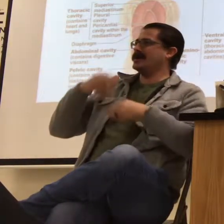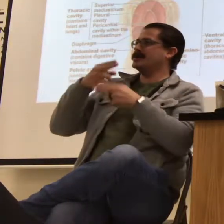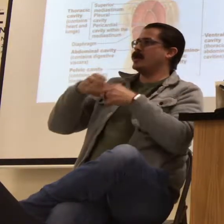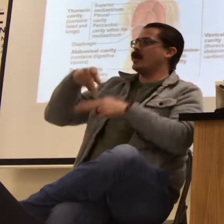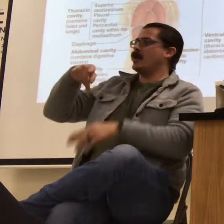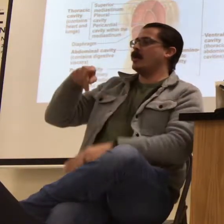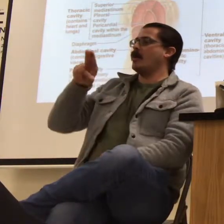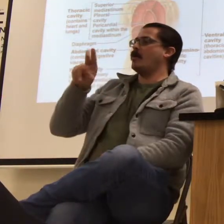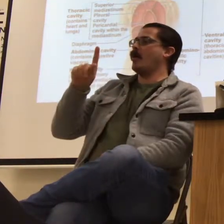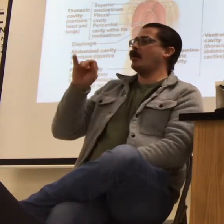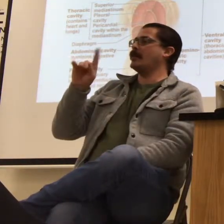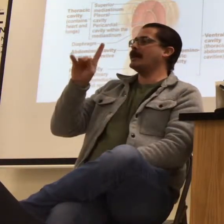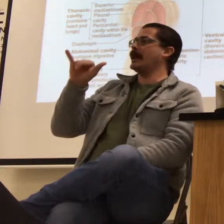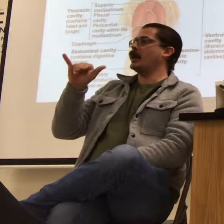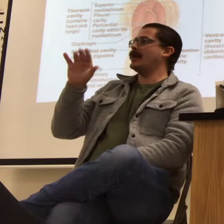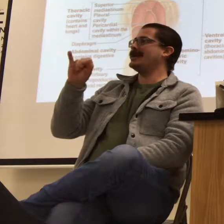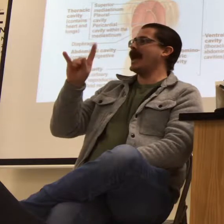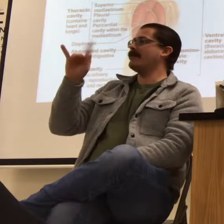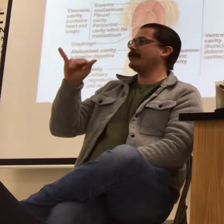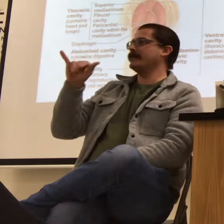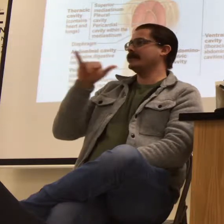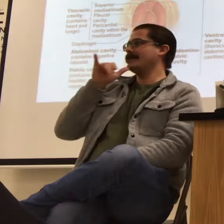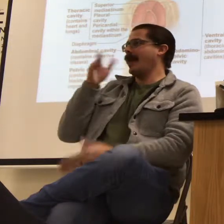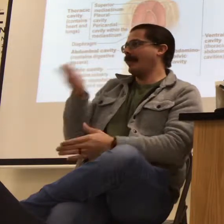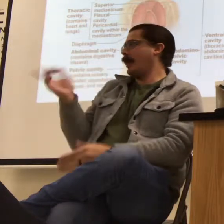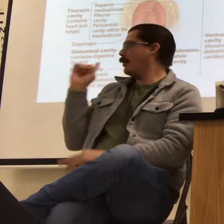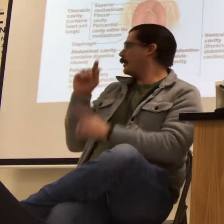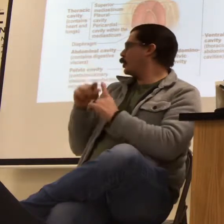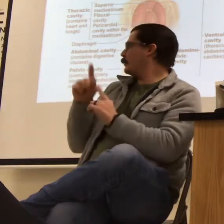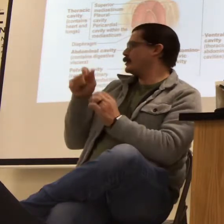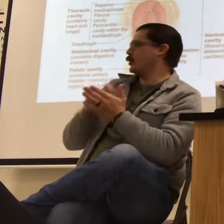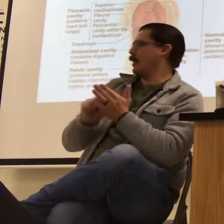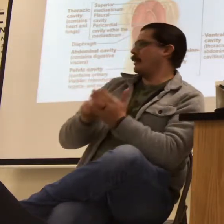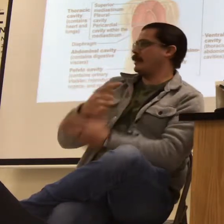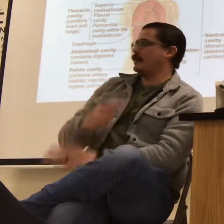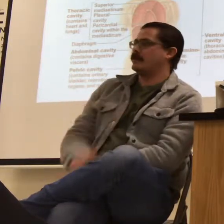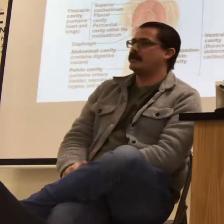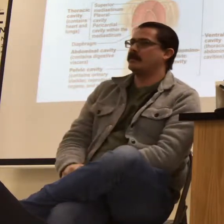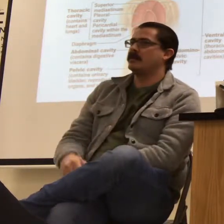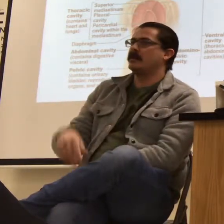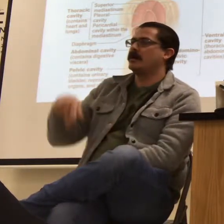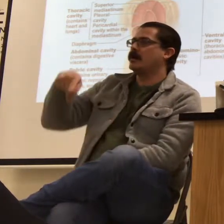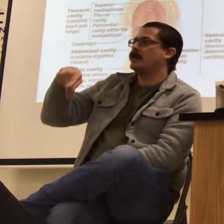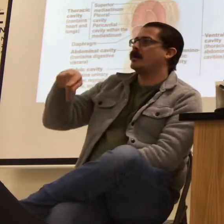pulmonary cavities. The term isn't there, but I should write it over here.